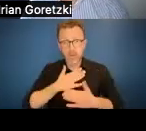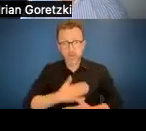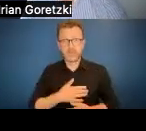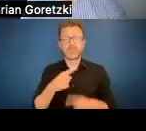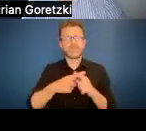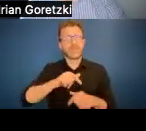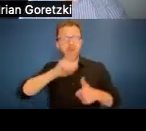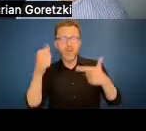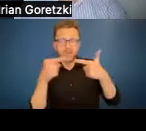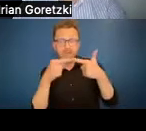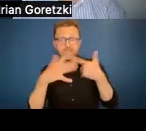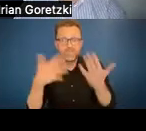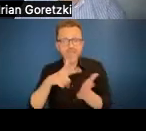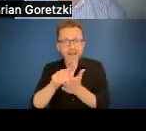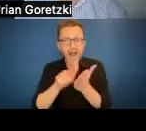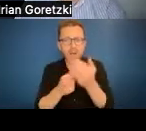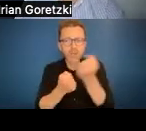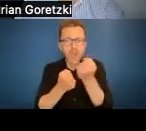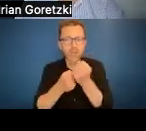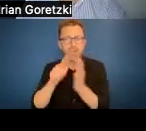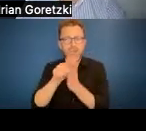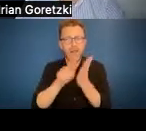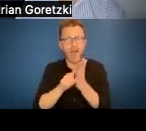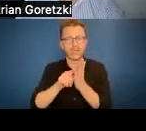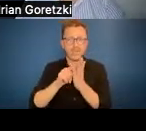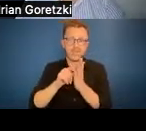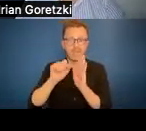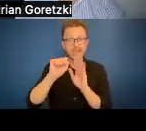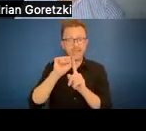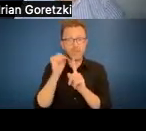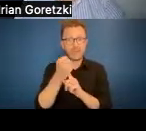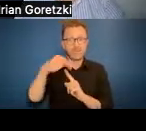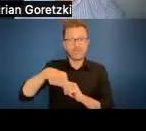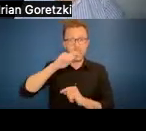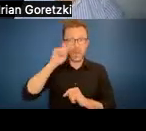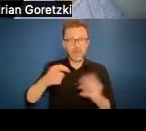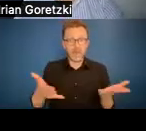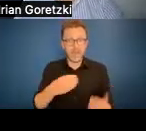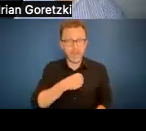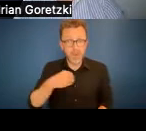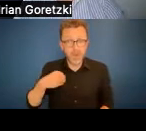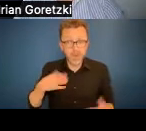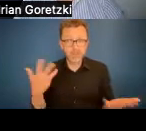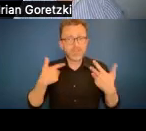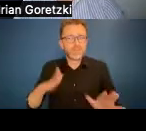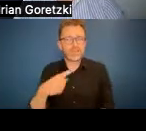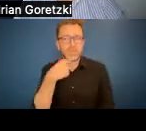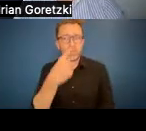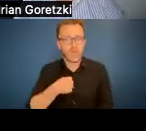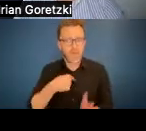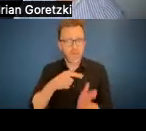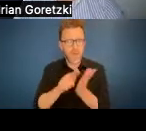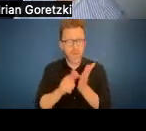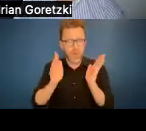When you are a lawyer, there's always but. But there is a problem with medical rehabilitation. I mean, it is not funded for